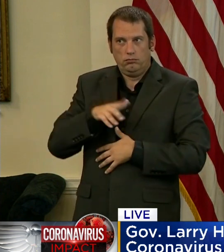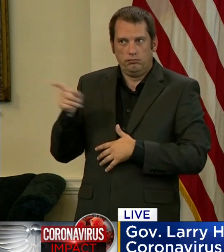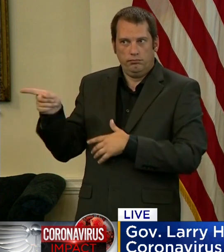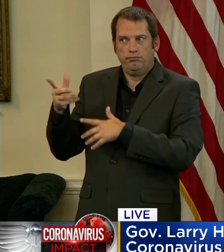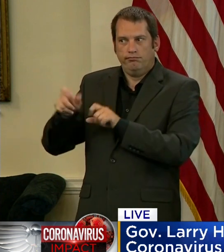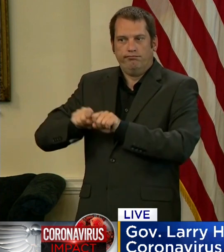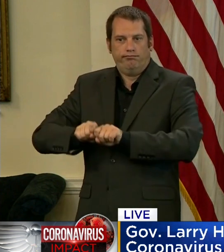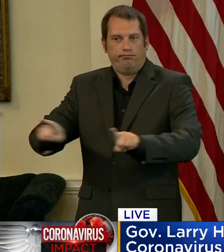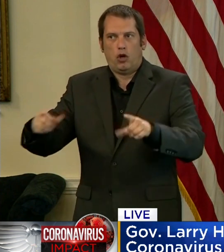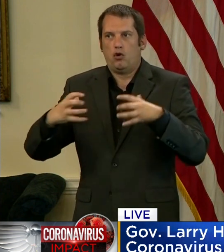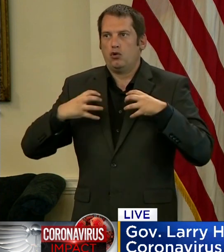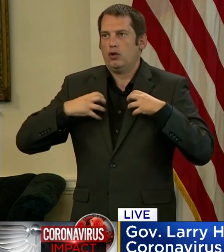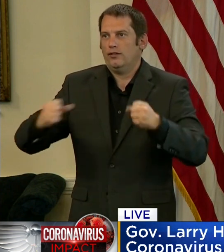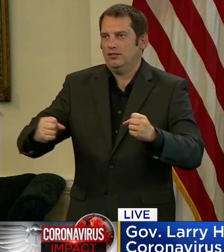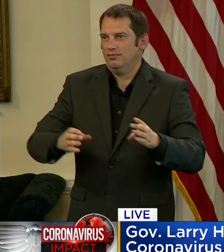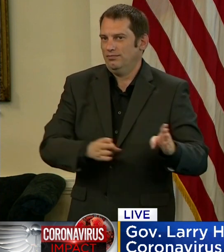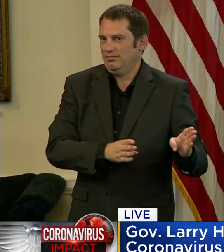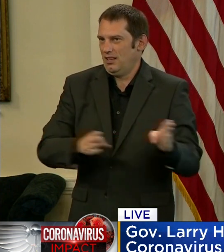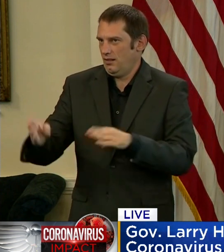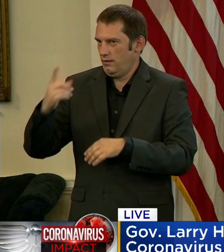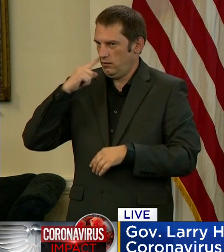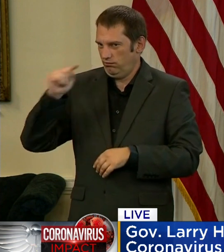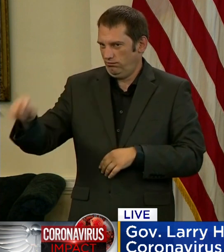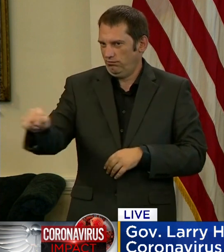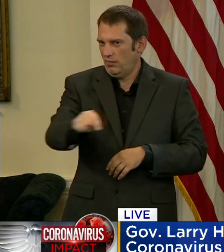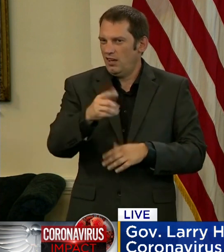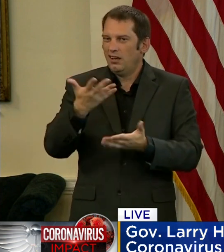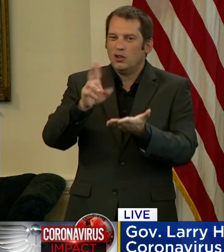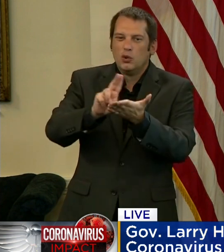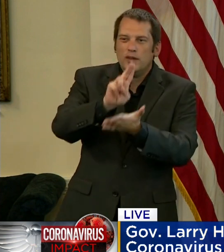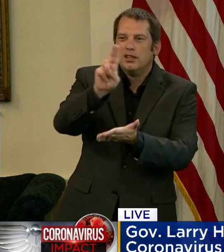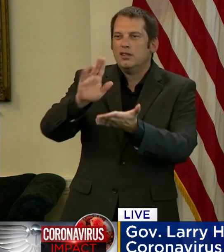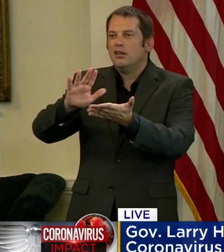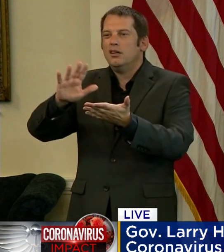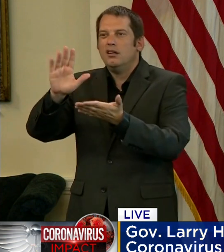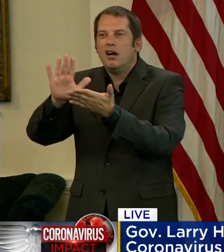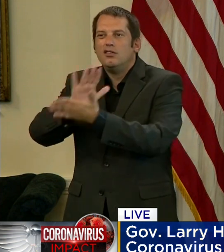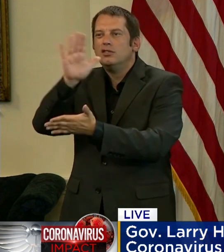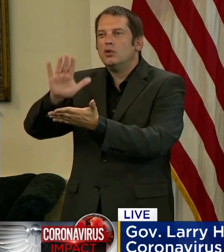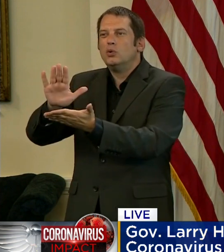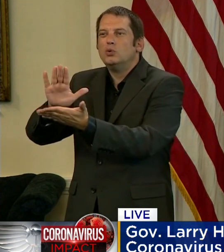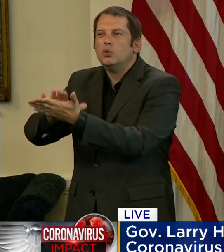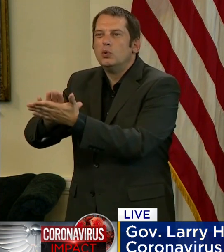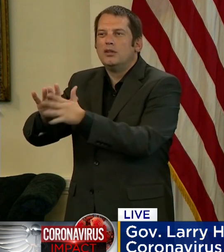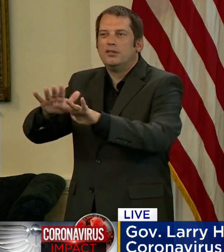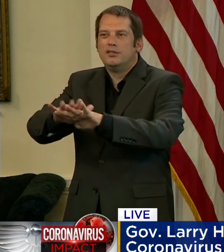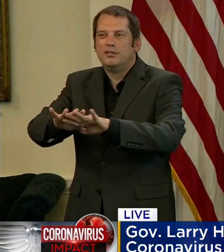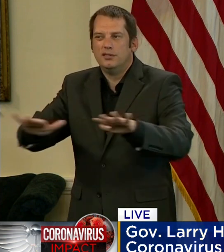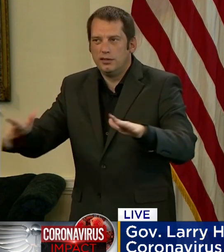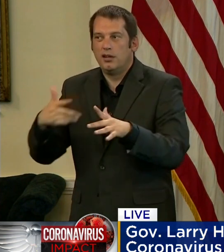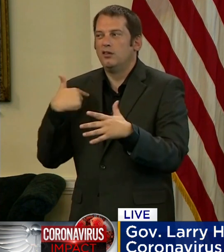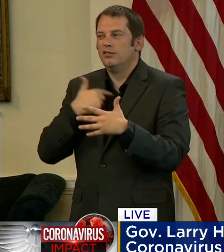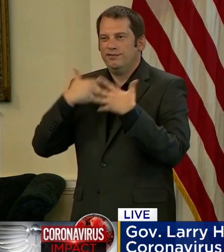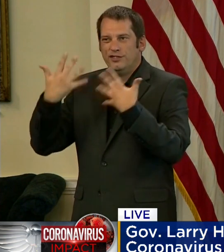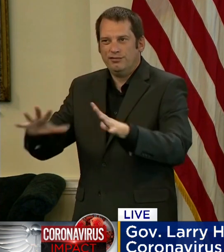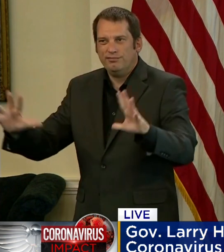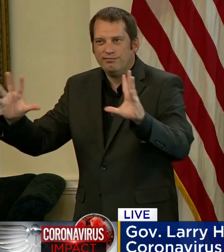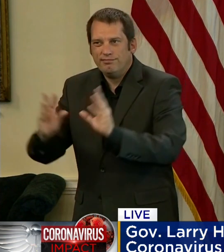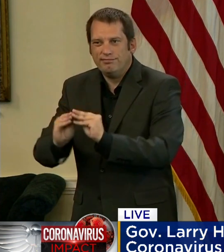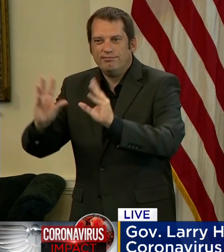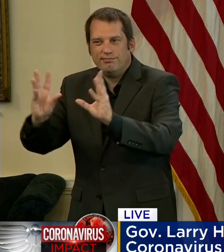recovery plan for education. Since that time, they have been meeting with county boards of education, local